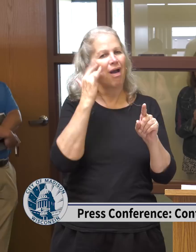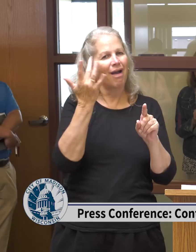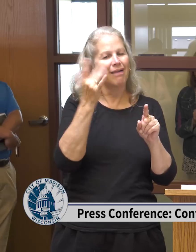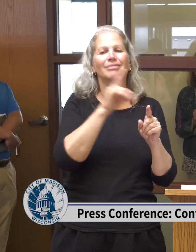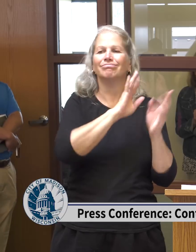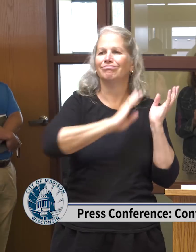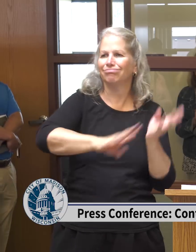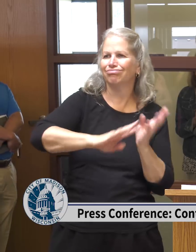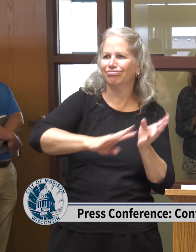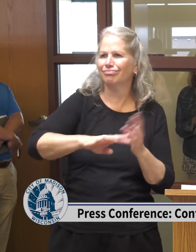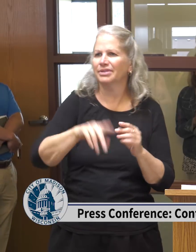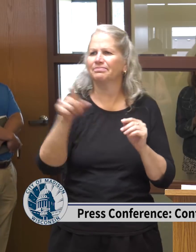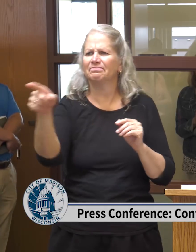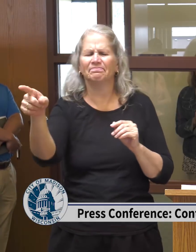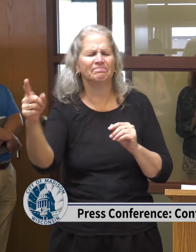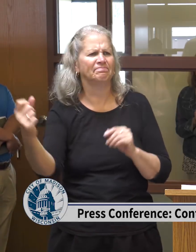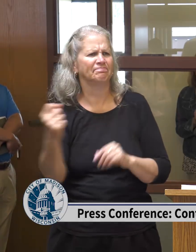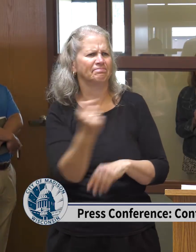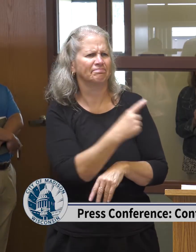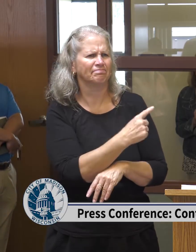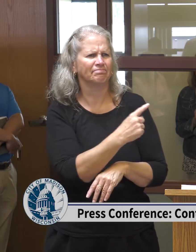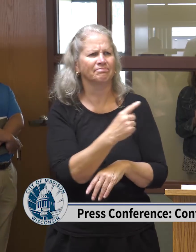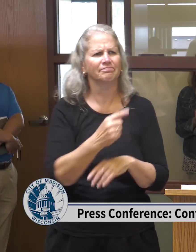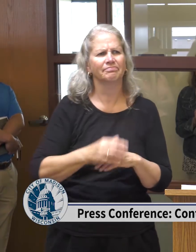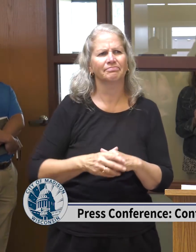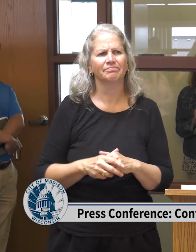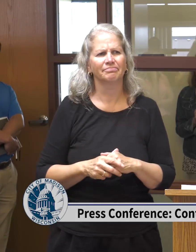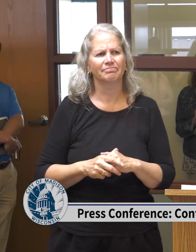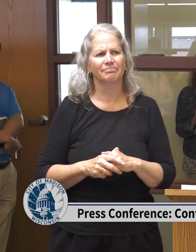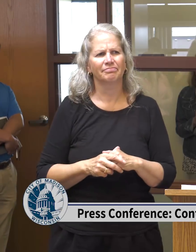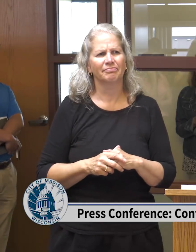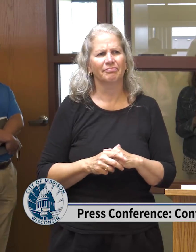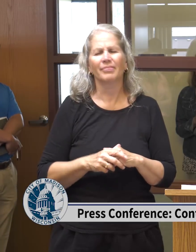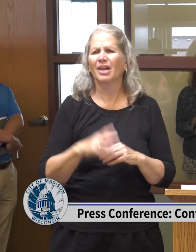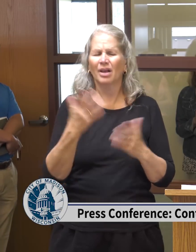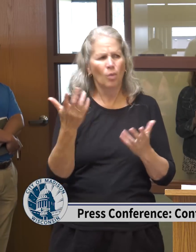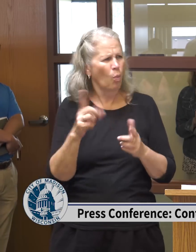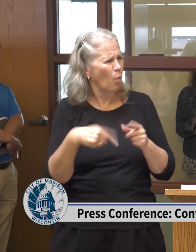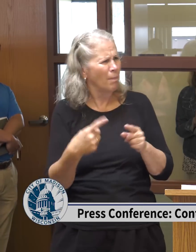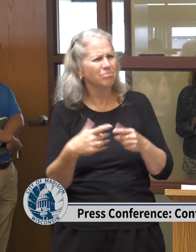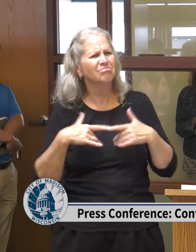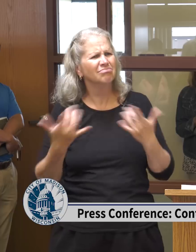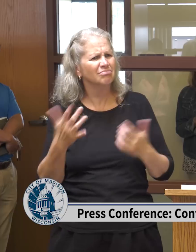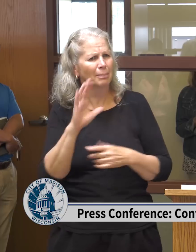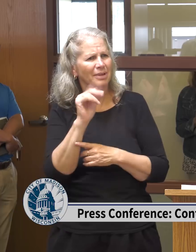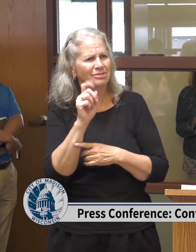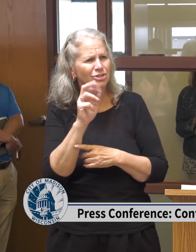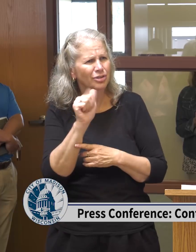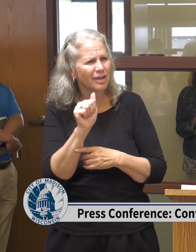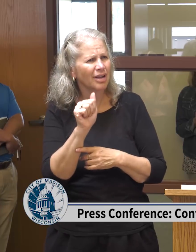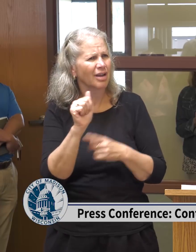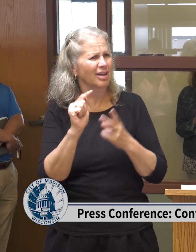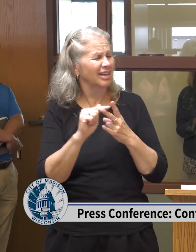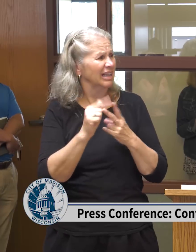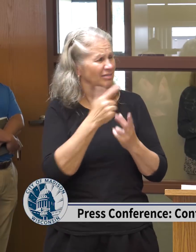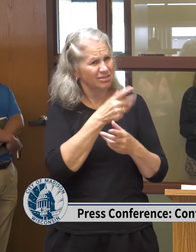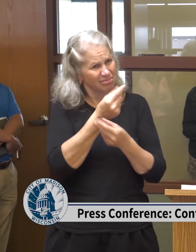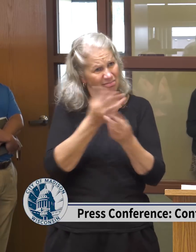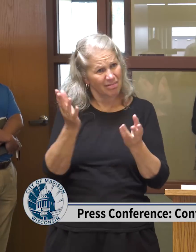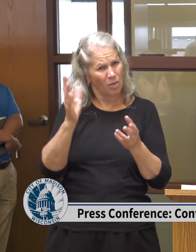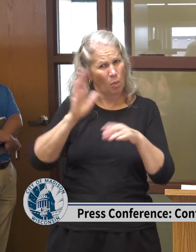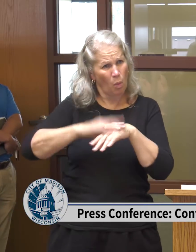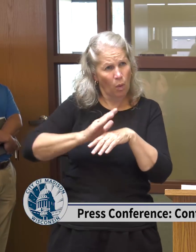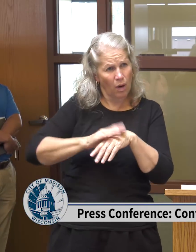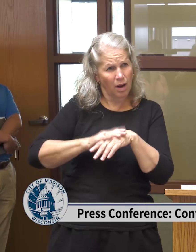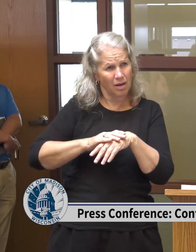bacteria and everything, obviously, in these waters going into the river and the lakes? Are you putting out any warnings yet to not go into